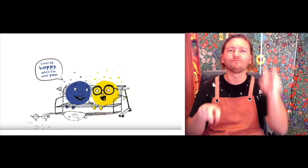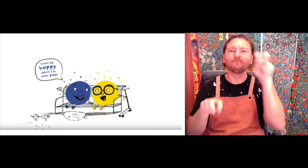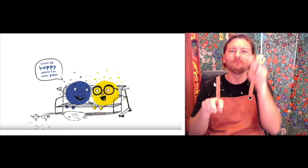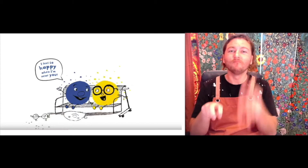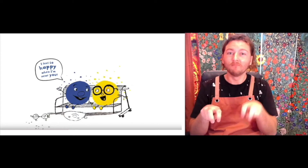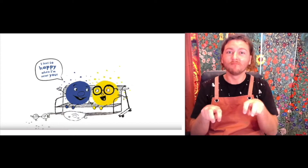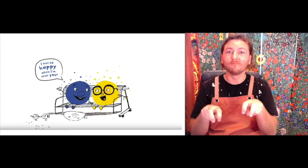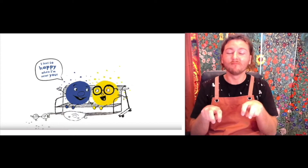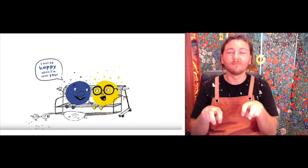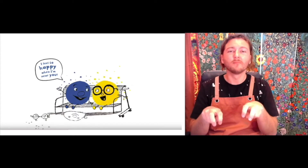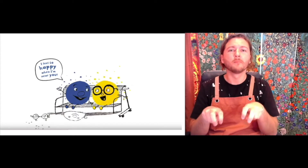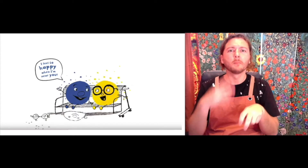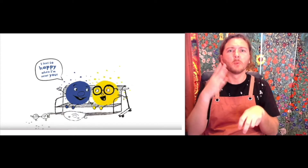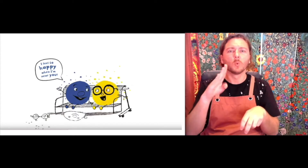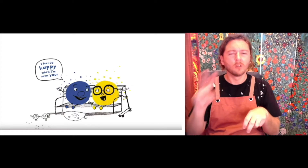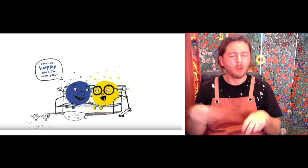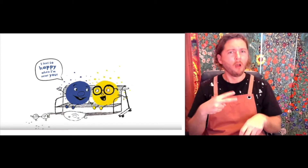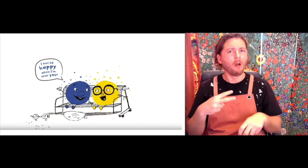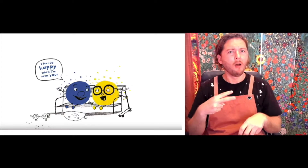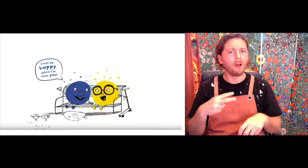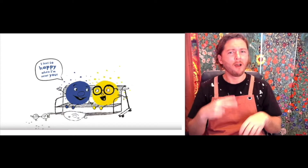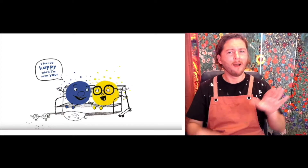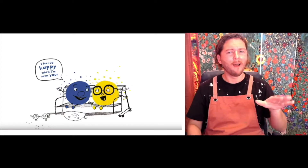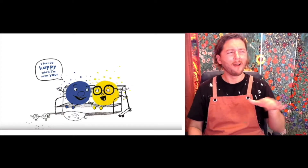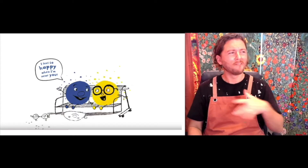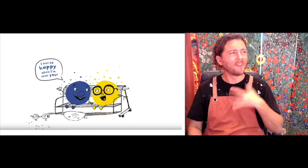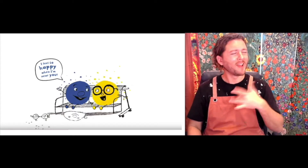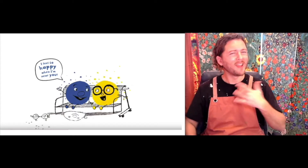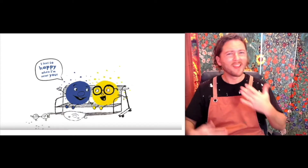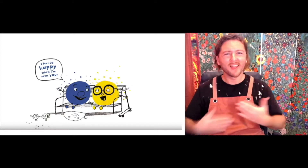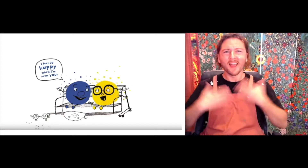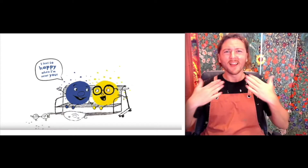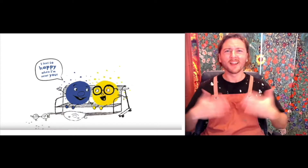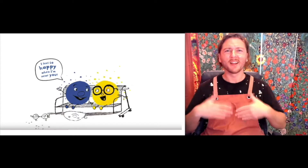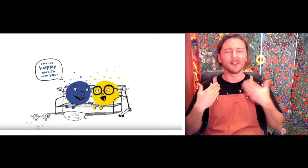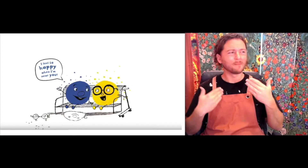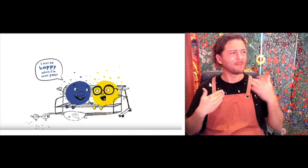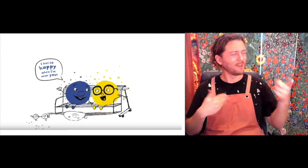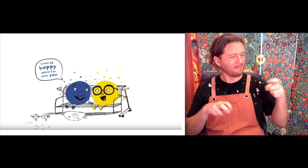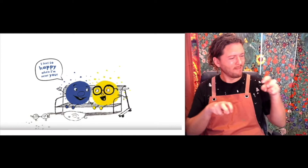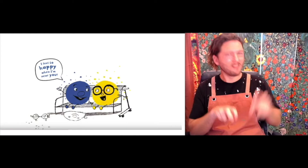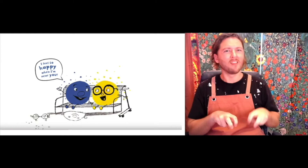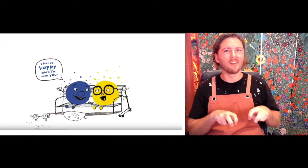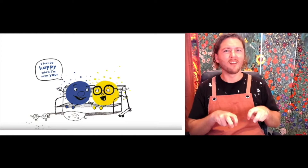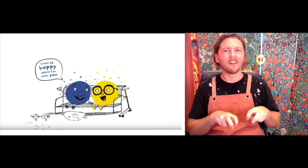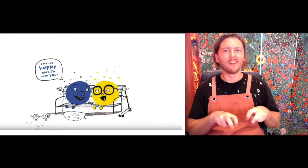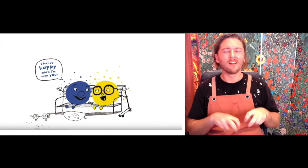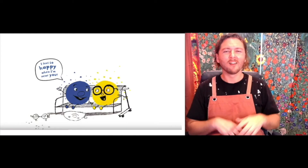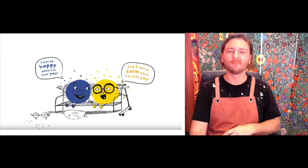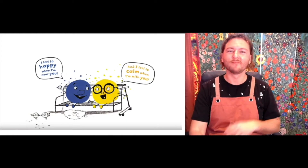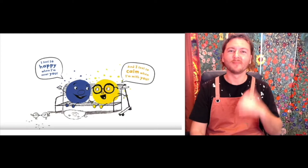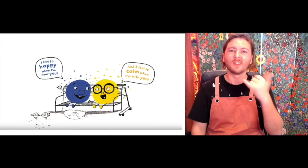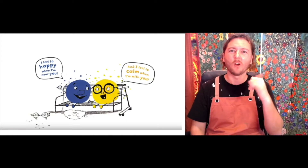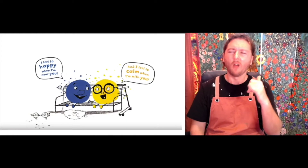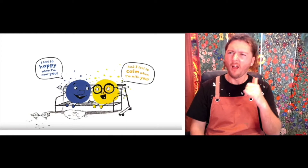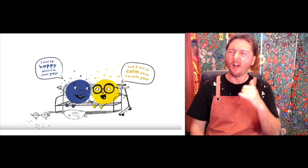The yellow sat down next to the blue. And the blue said, "Wow, I feel happy that you're sitting here next to